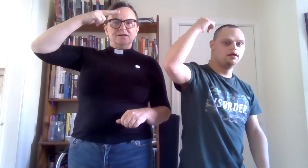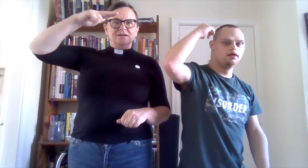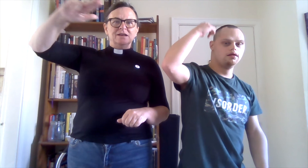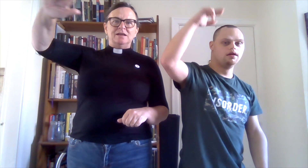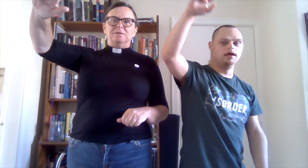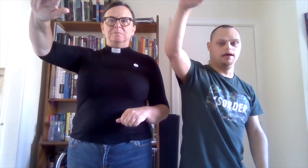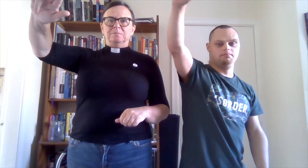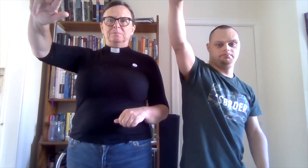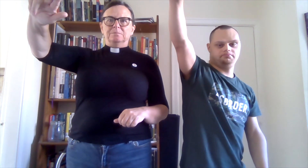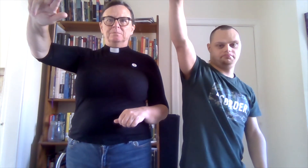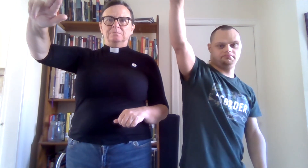thy name.